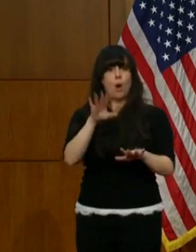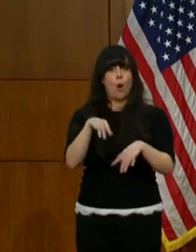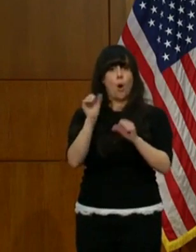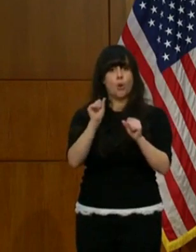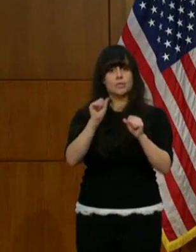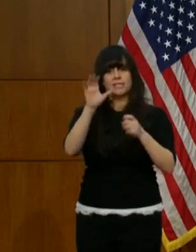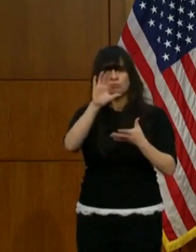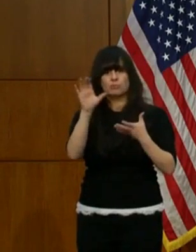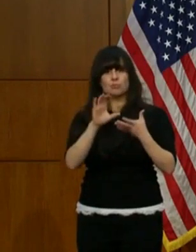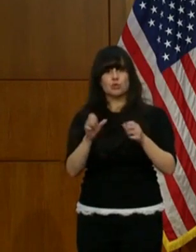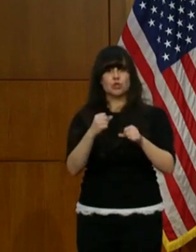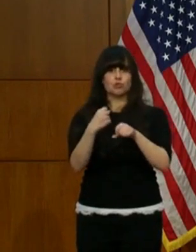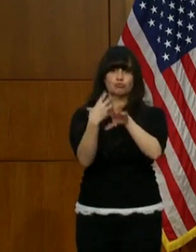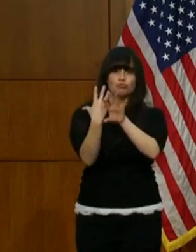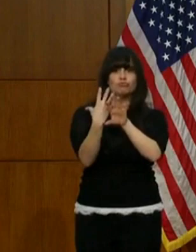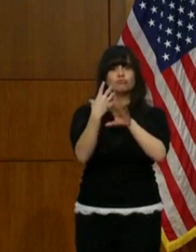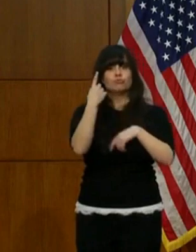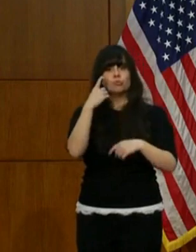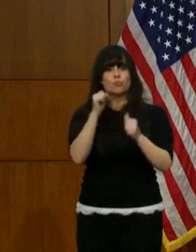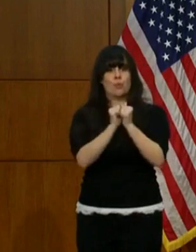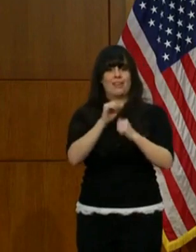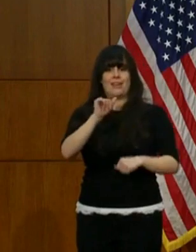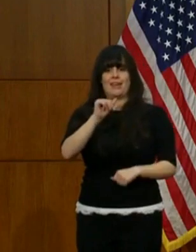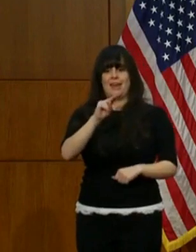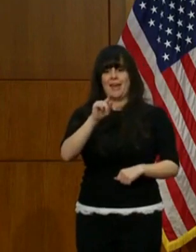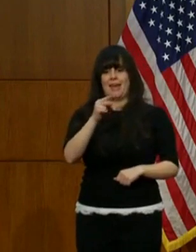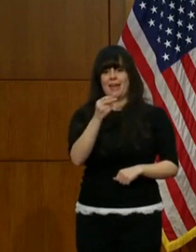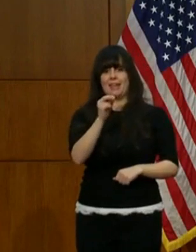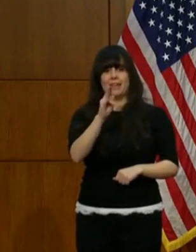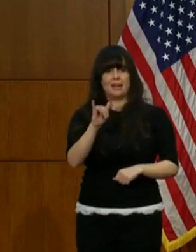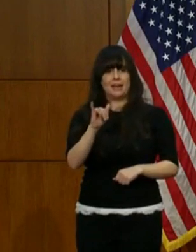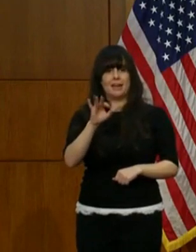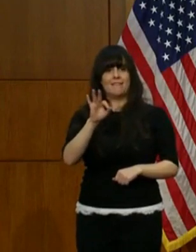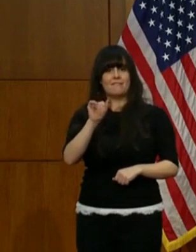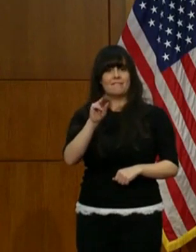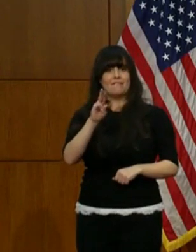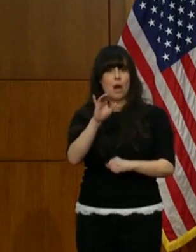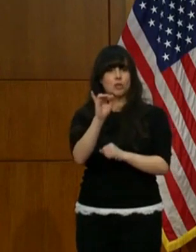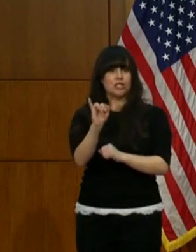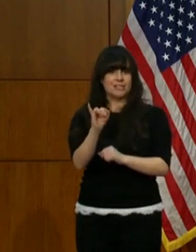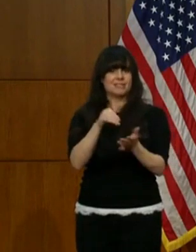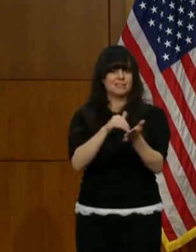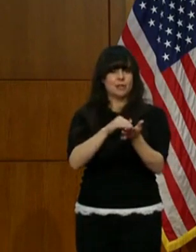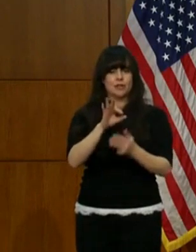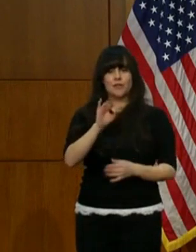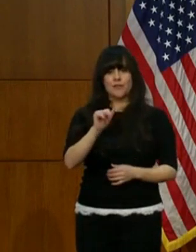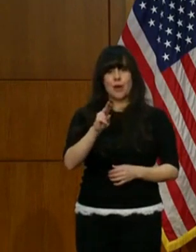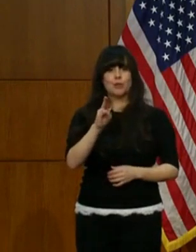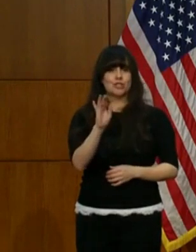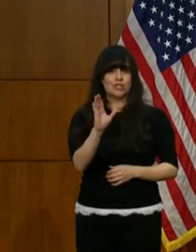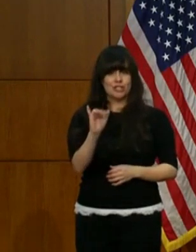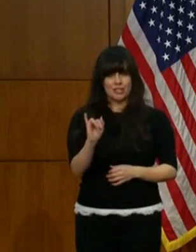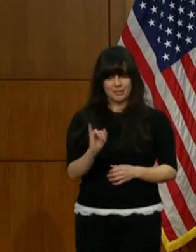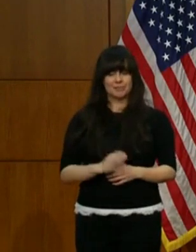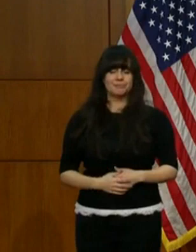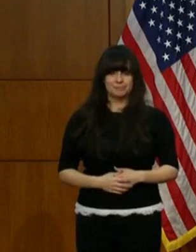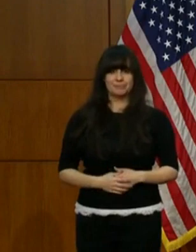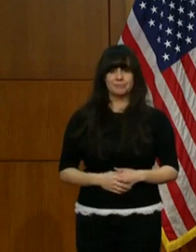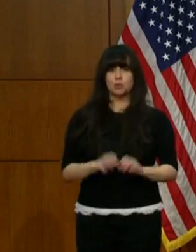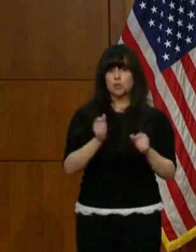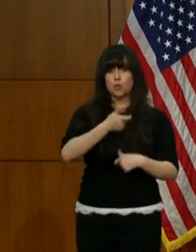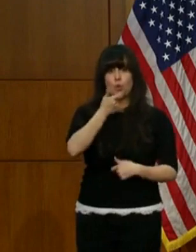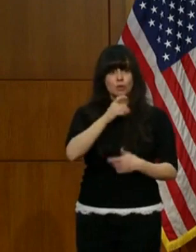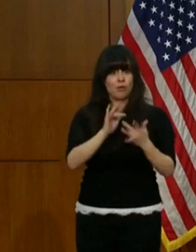it online on the college's website at 3:30. And finally, as I mentioned earlier,